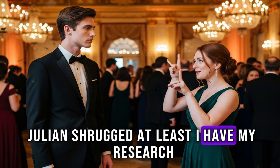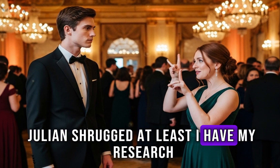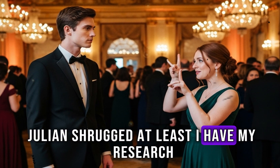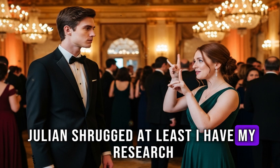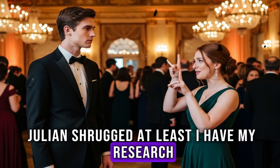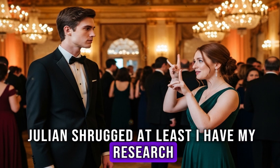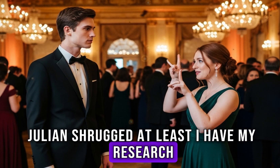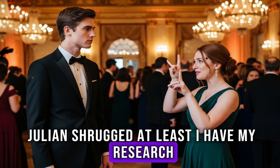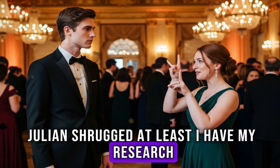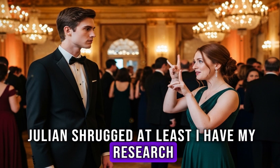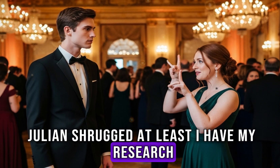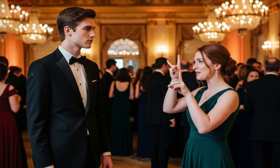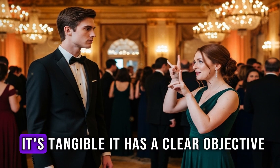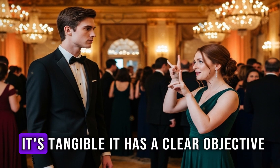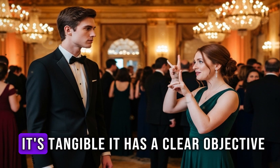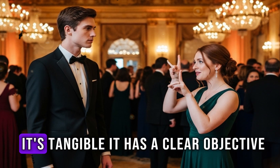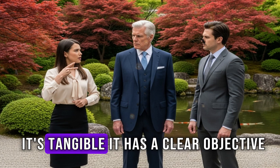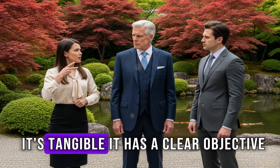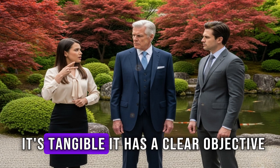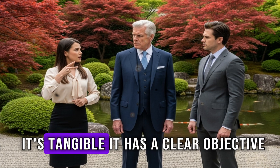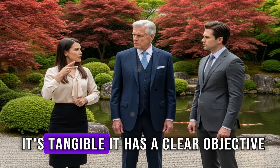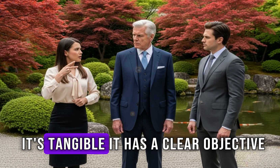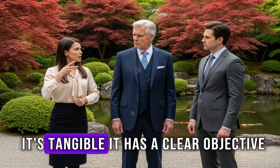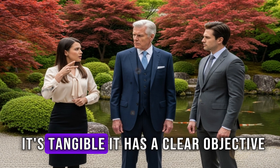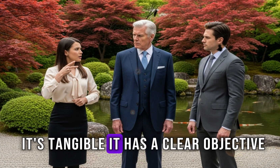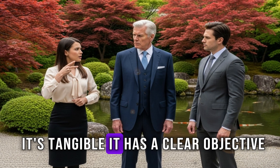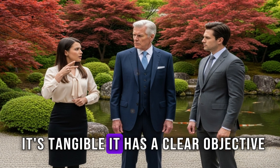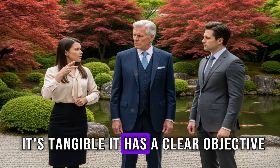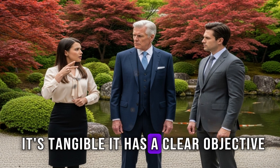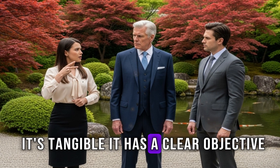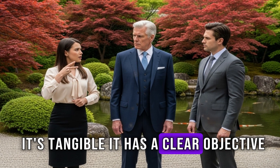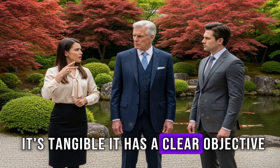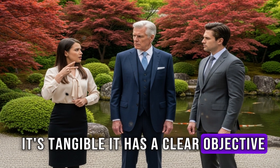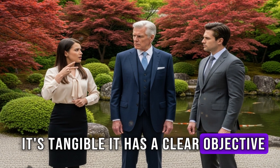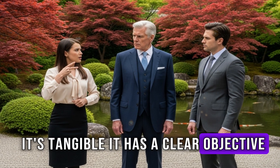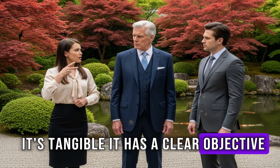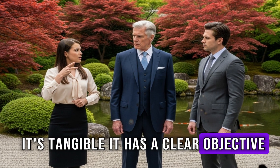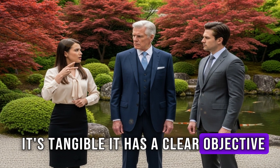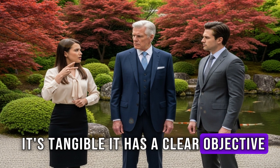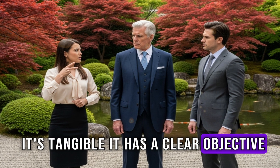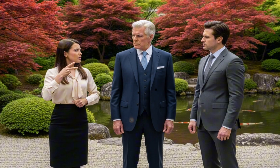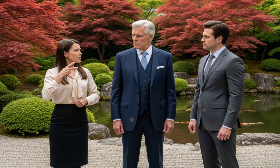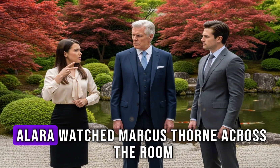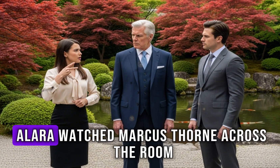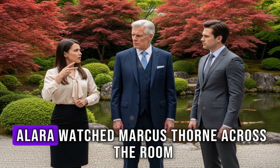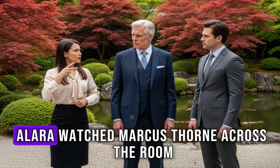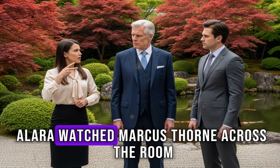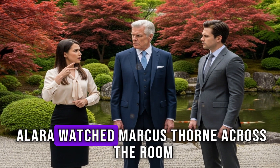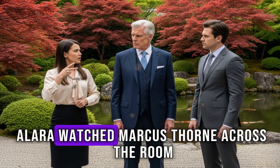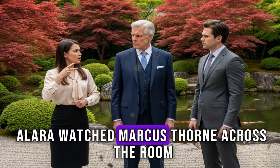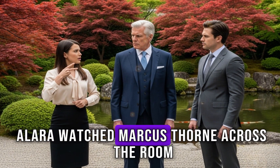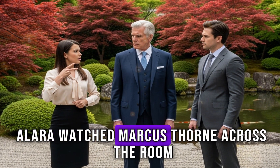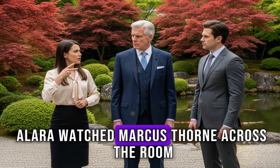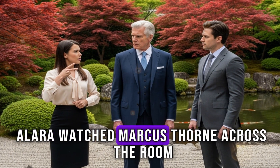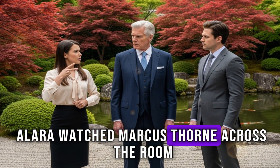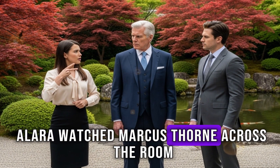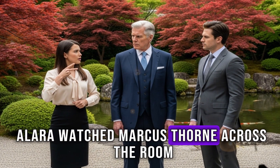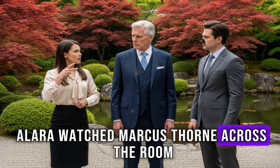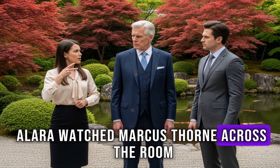have my research. It's tangible. It has a clear objective. Elora watched Marcus Thorne across